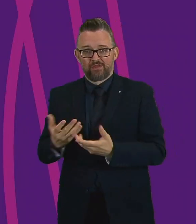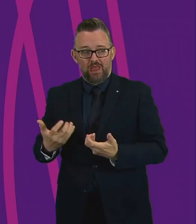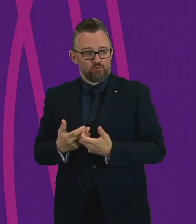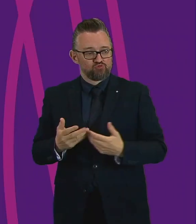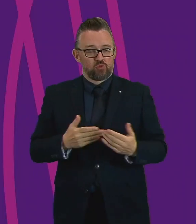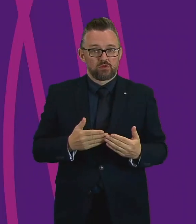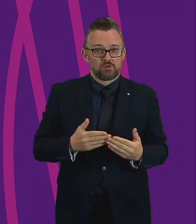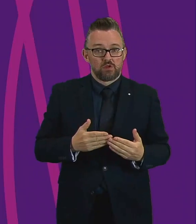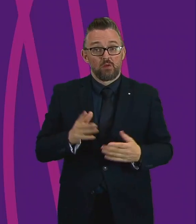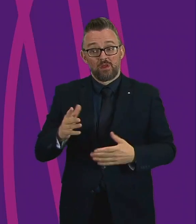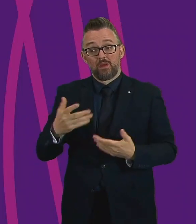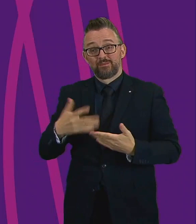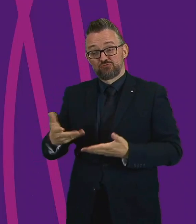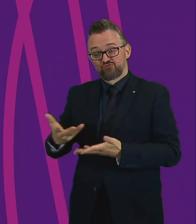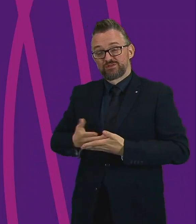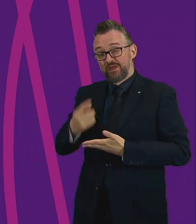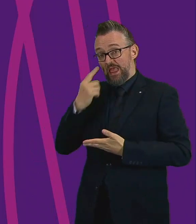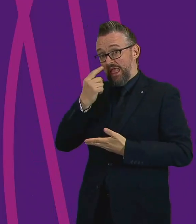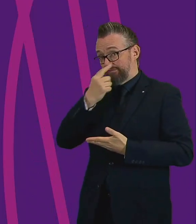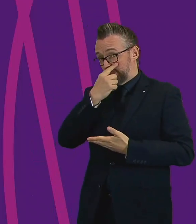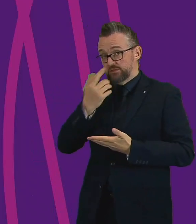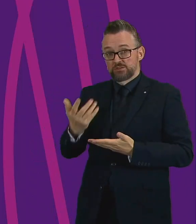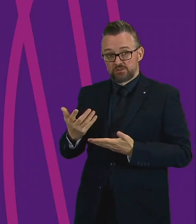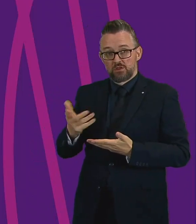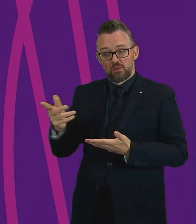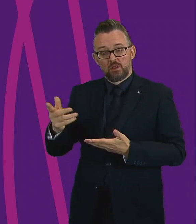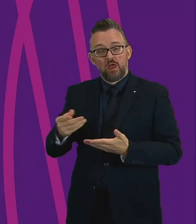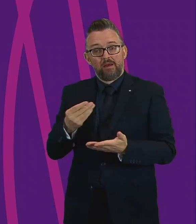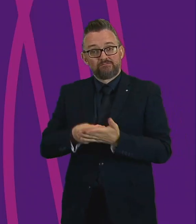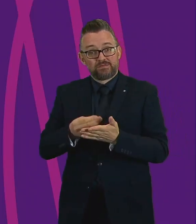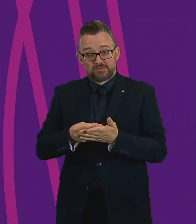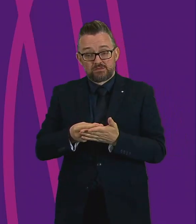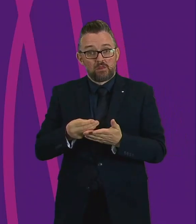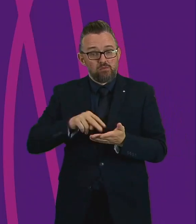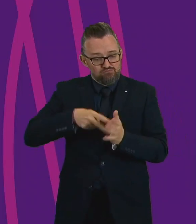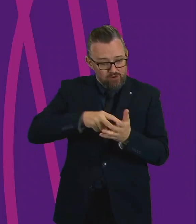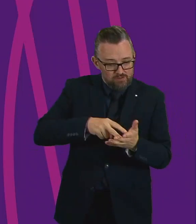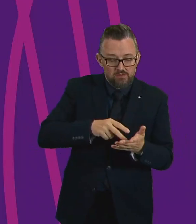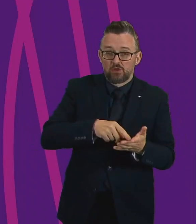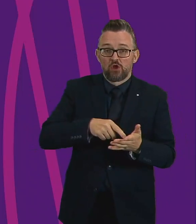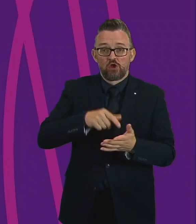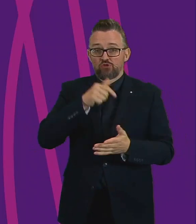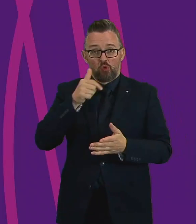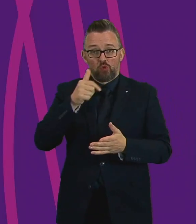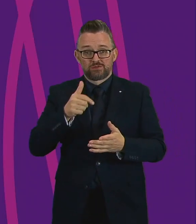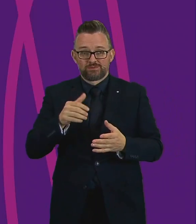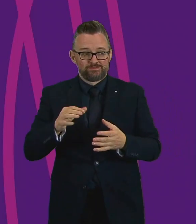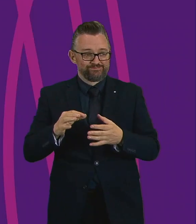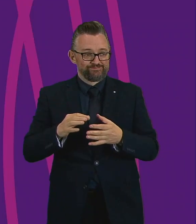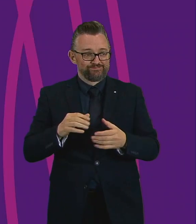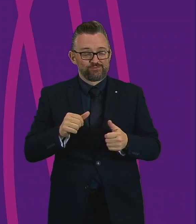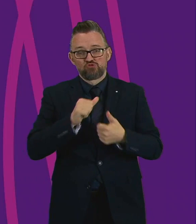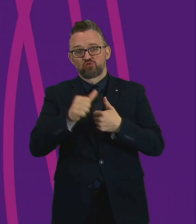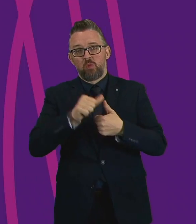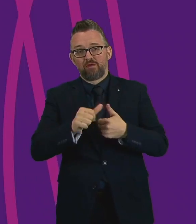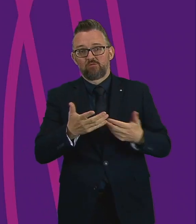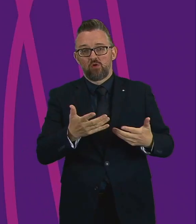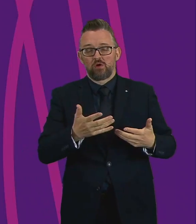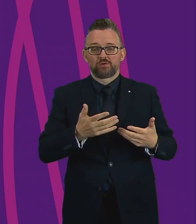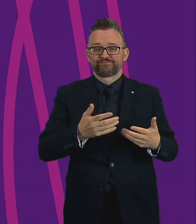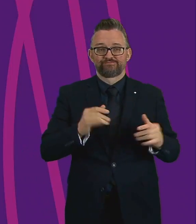Committee received evidence that the fiscal framework is not designed for a crisis when you need to be fleet of